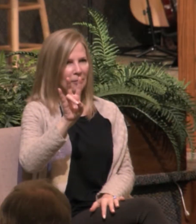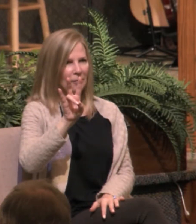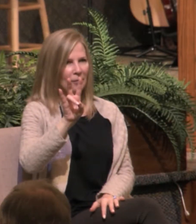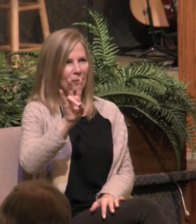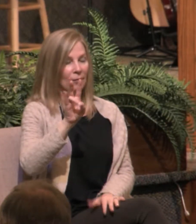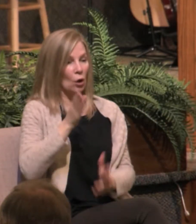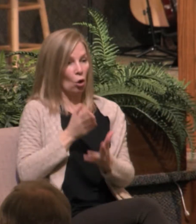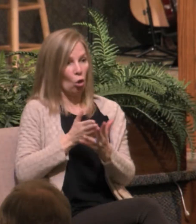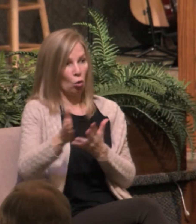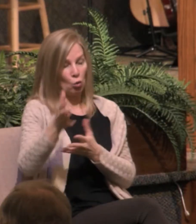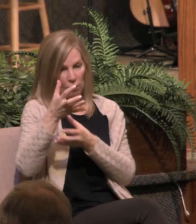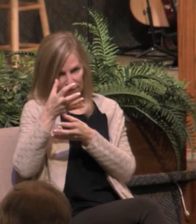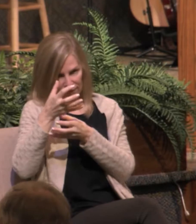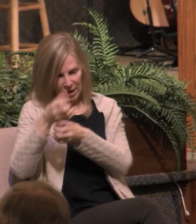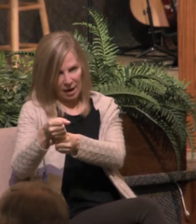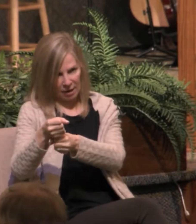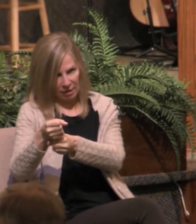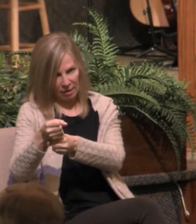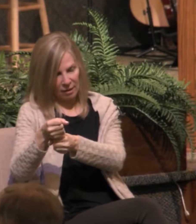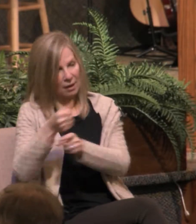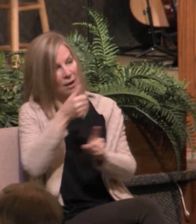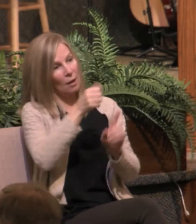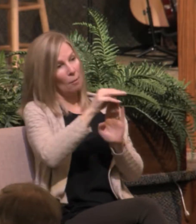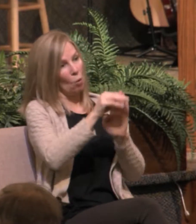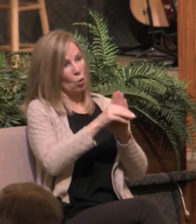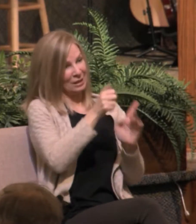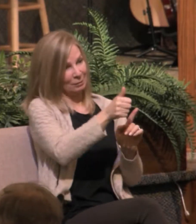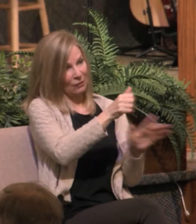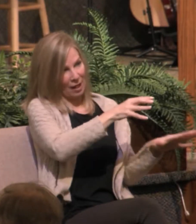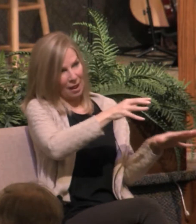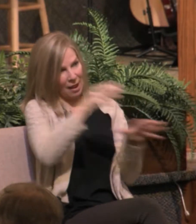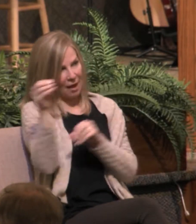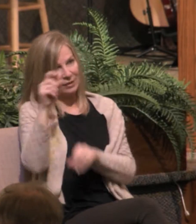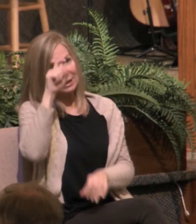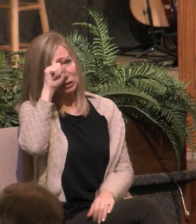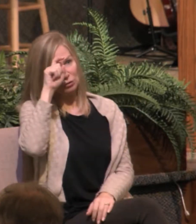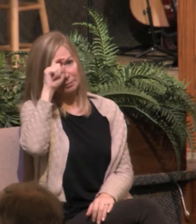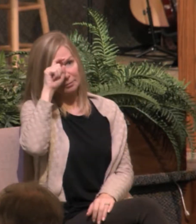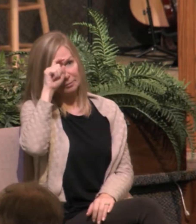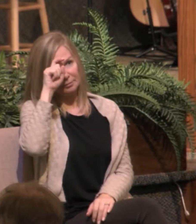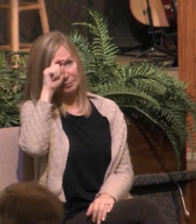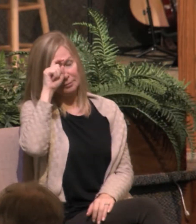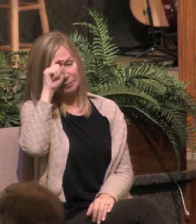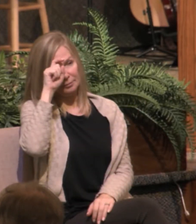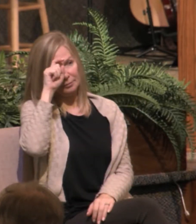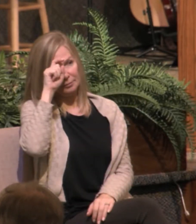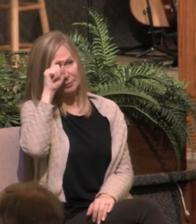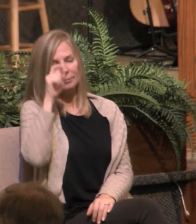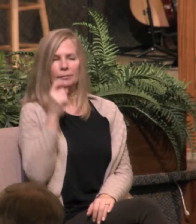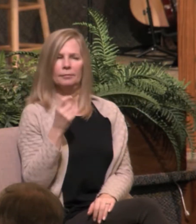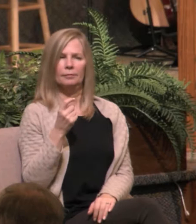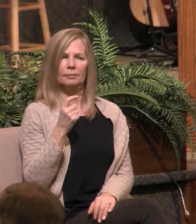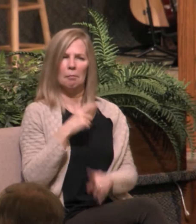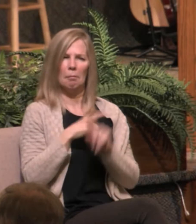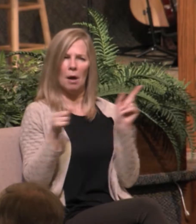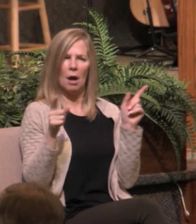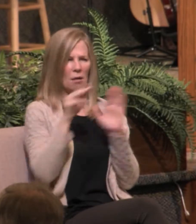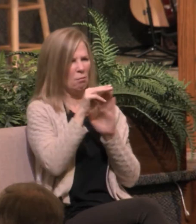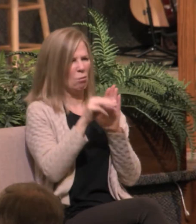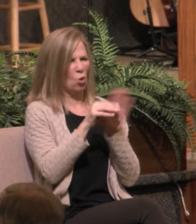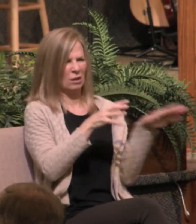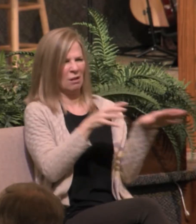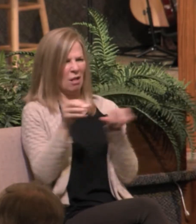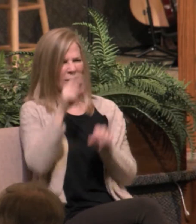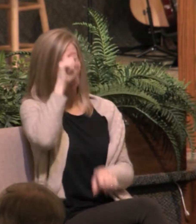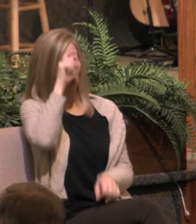says, "By faith he left Egypt," but we've got a little bit of a challenge. Moses left Egypt